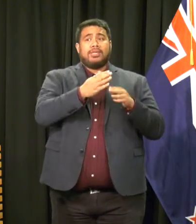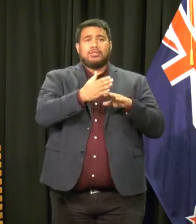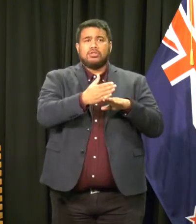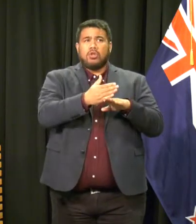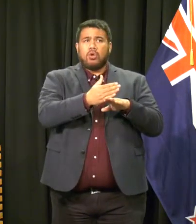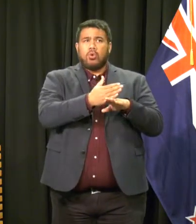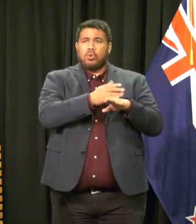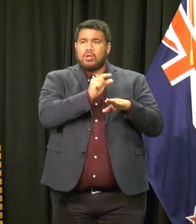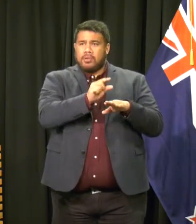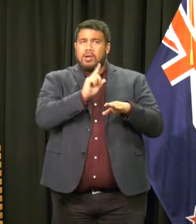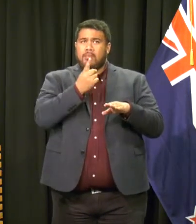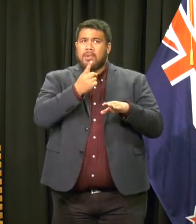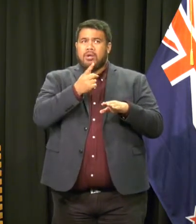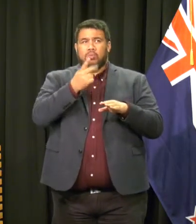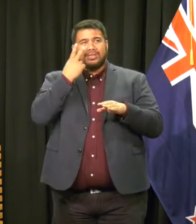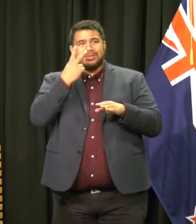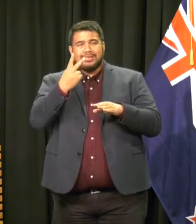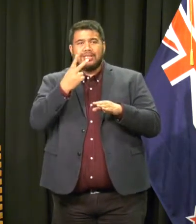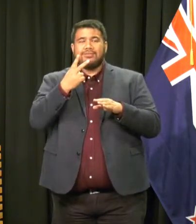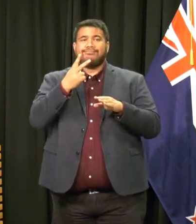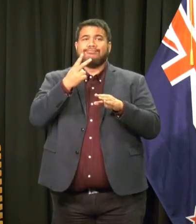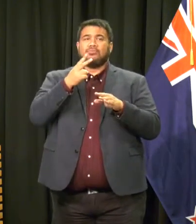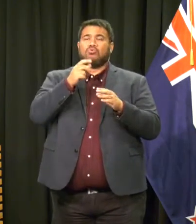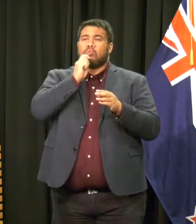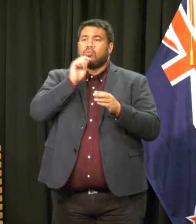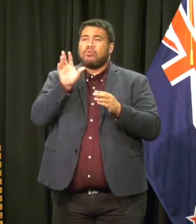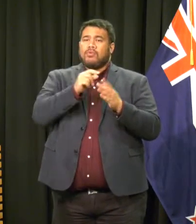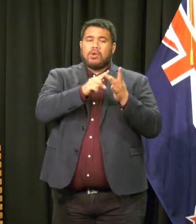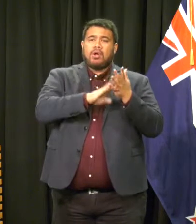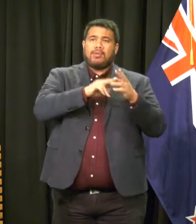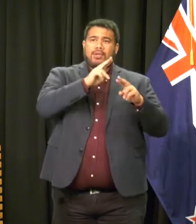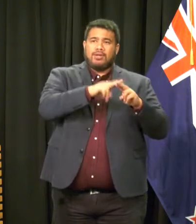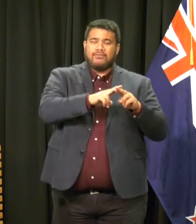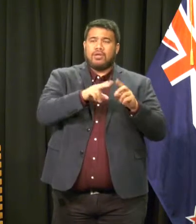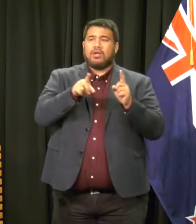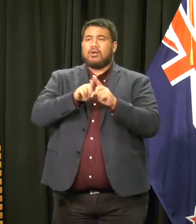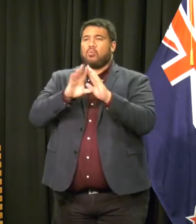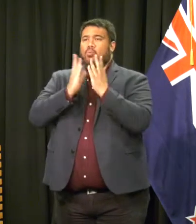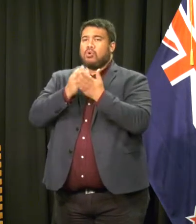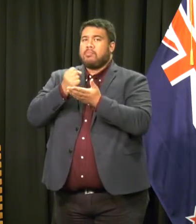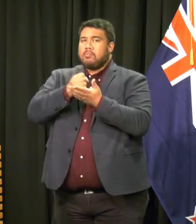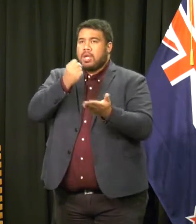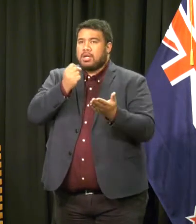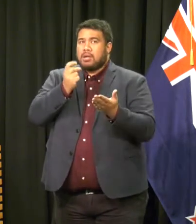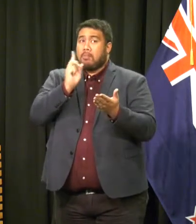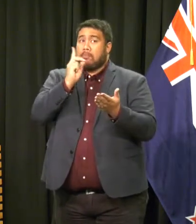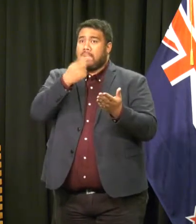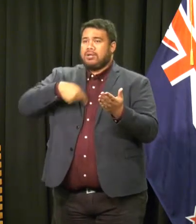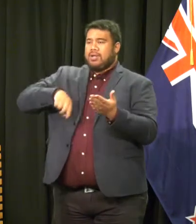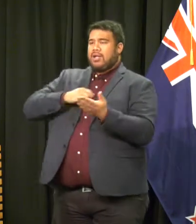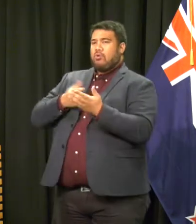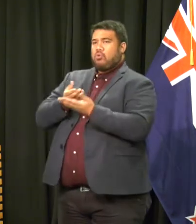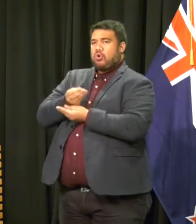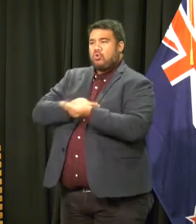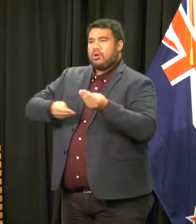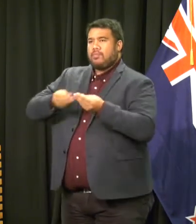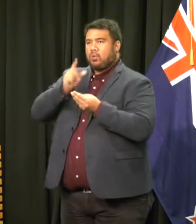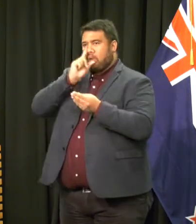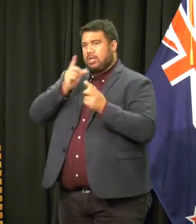on the latest report from the meetings of the IMF and the World Bank. There are ways to set up our economy for this